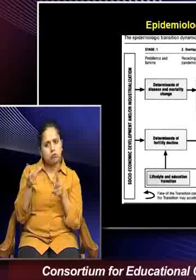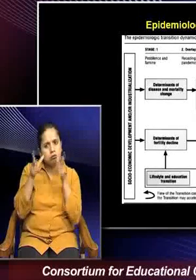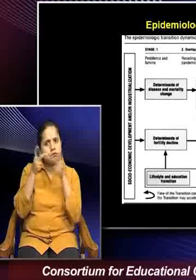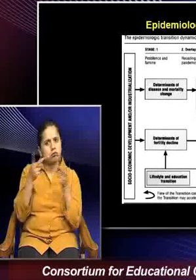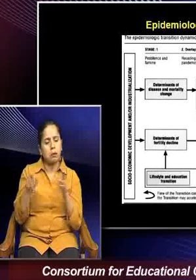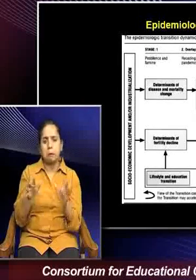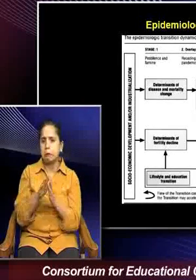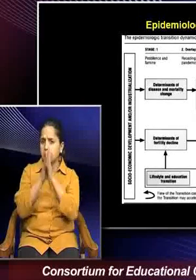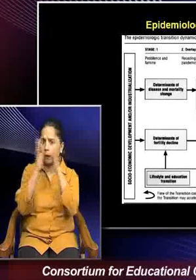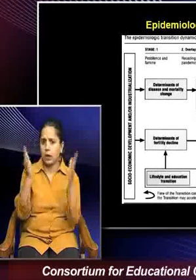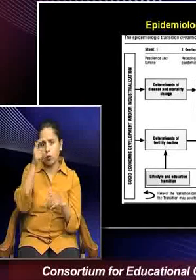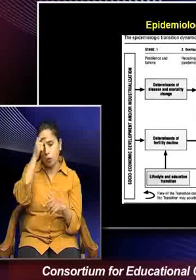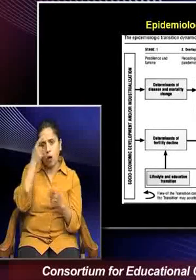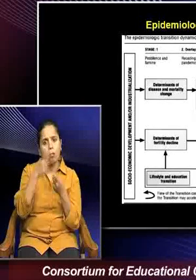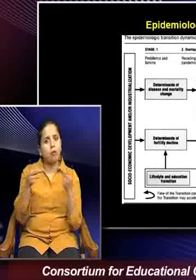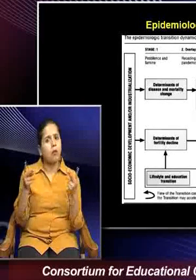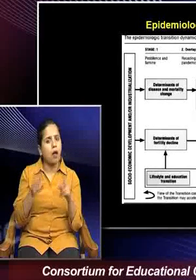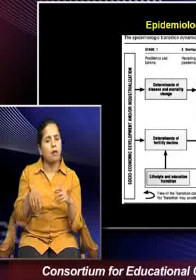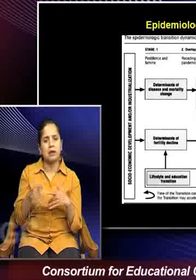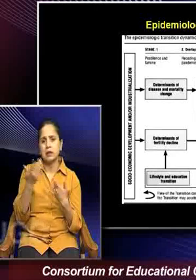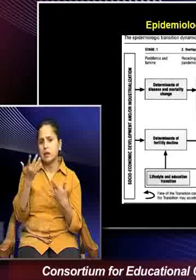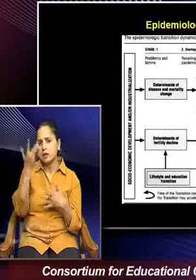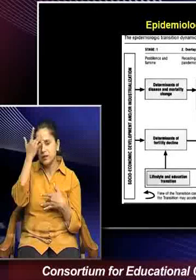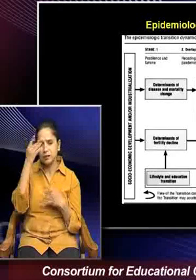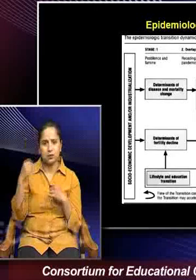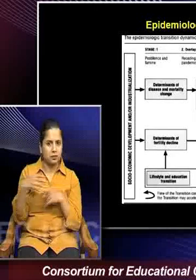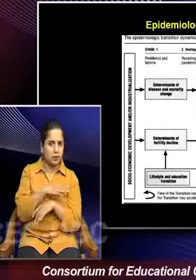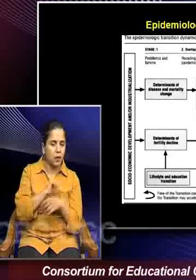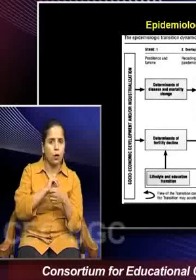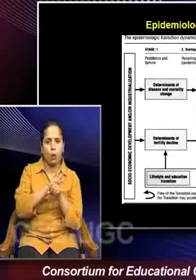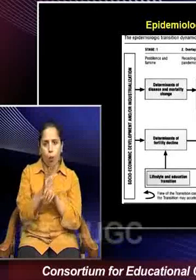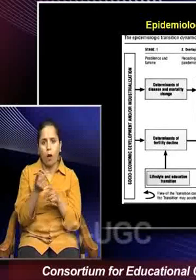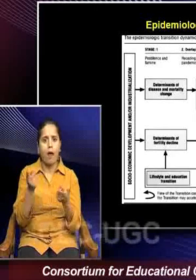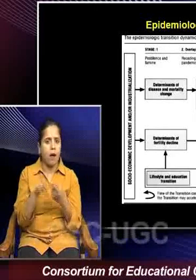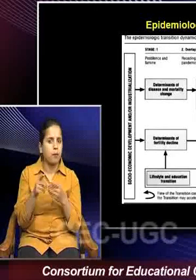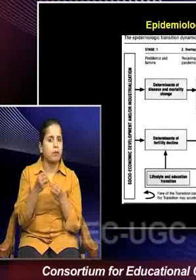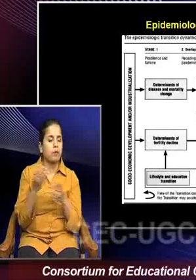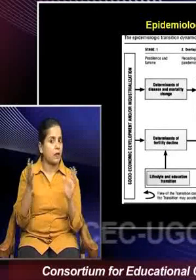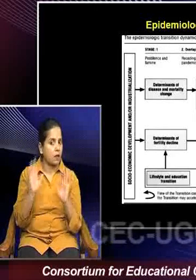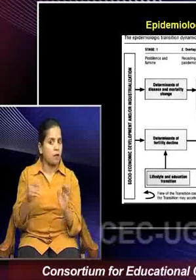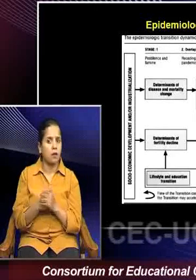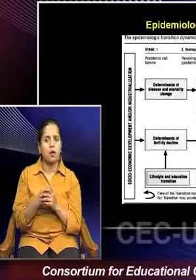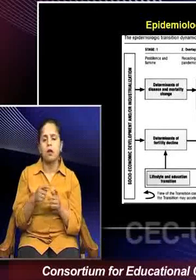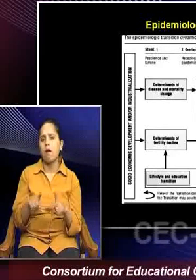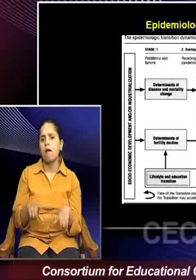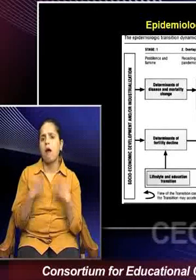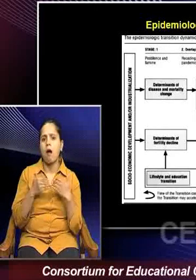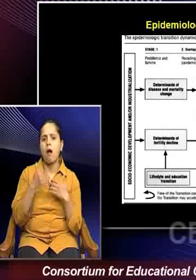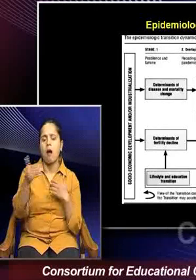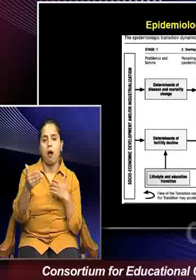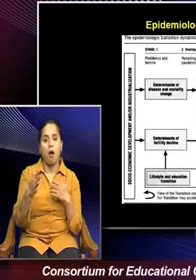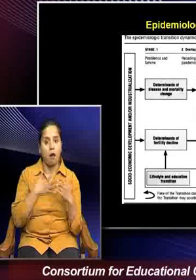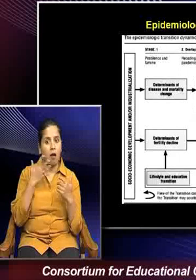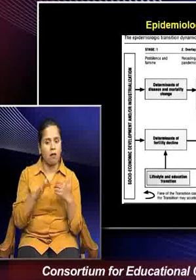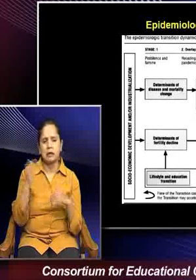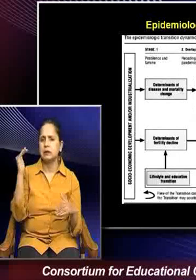huge issues of infectious diseases, pandemics and infection, so life expectancy is less, and these are